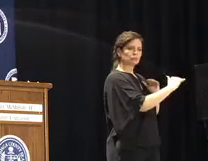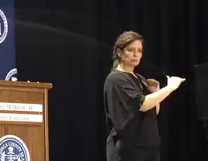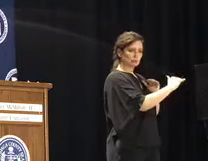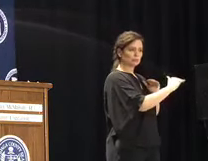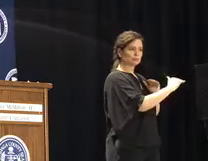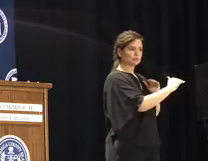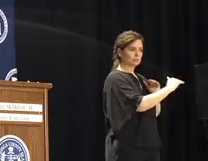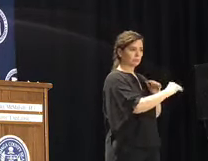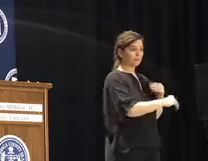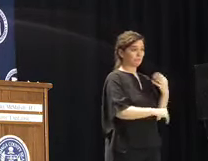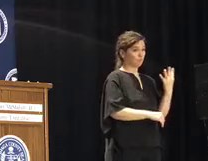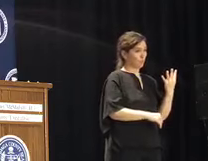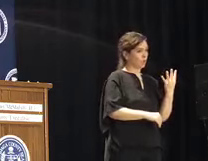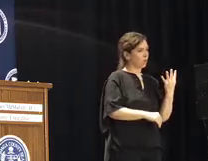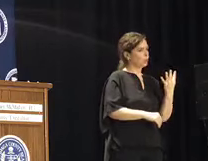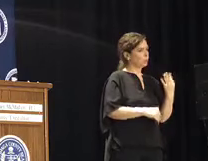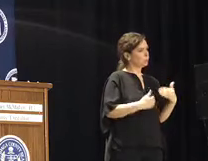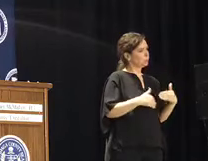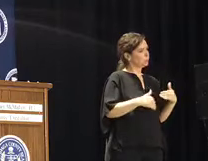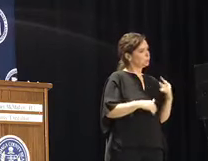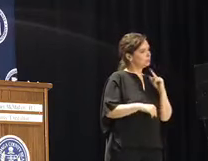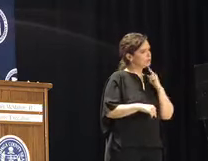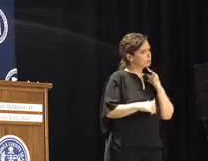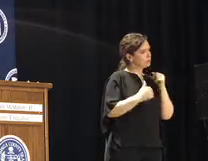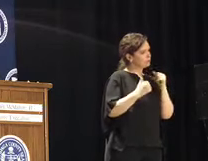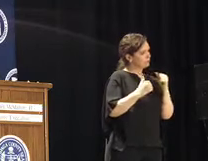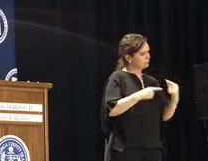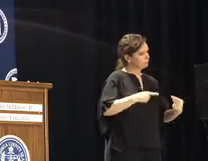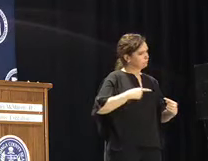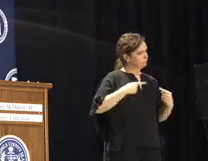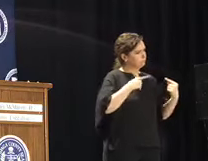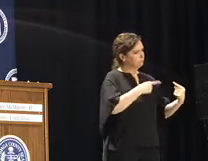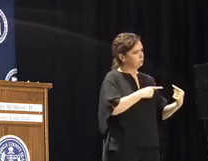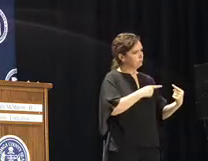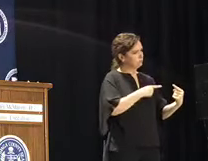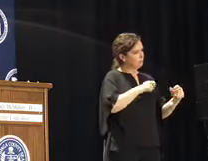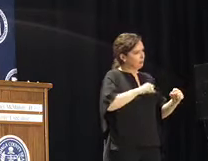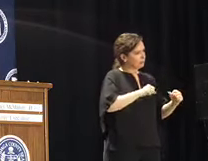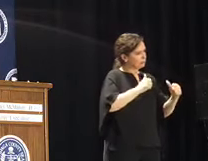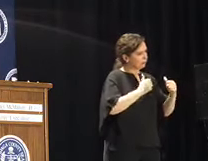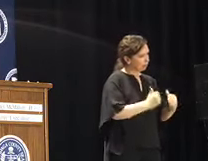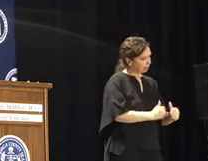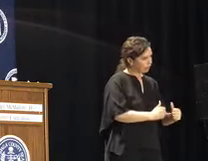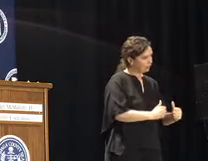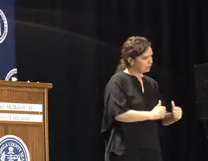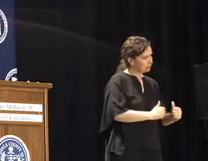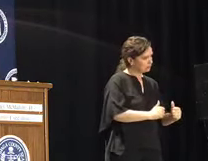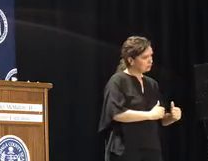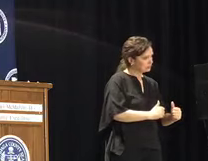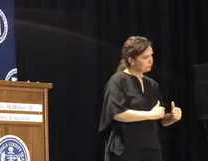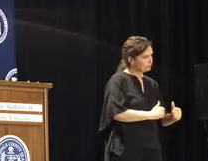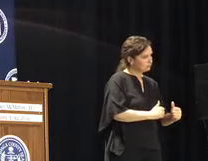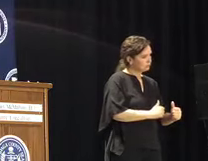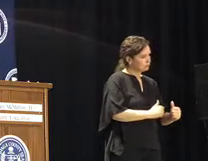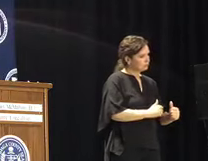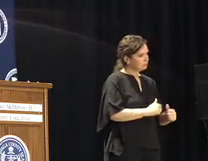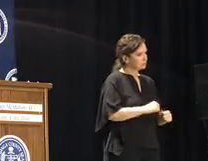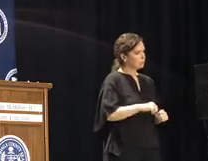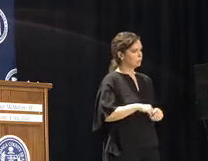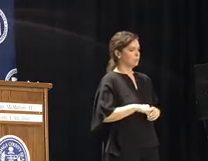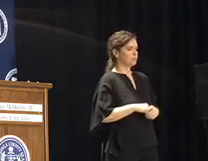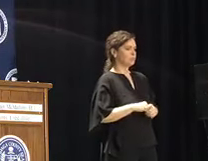them are in critical; they're in a fight. Then the other individuals, so we're talking 18, we're talking the